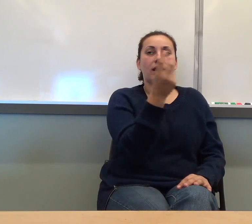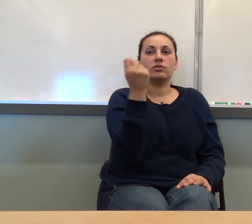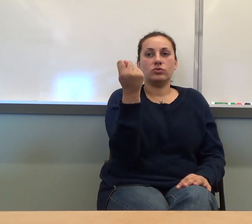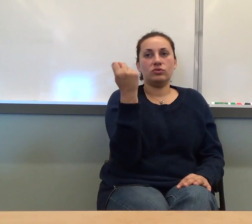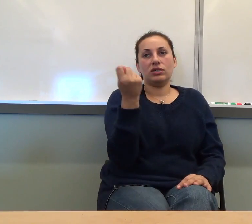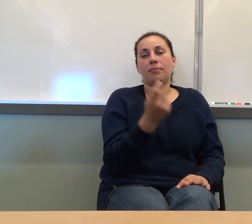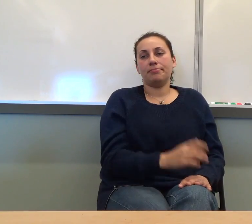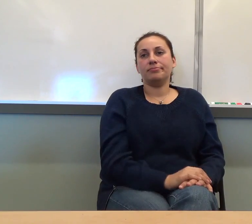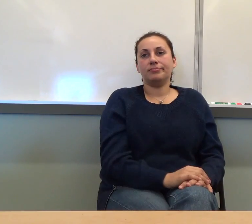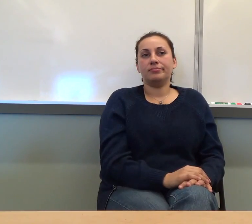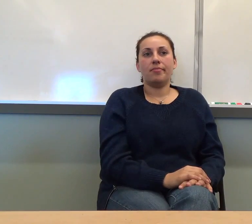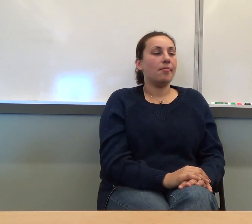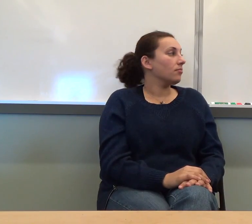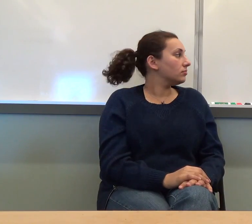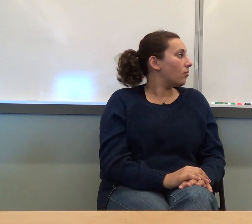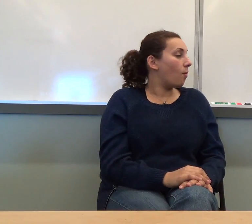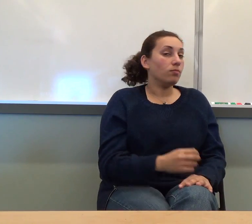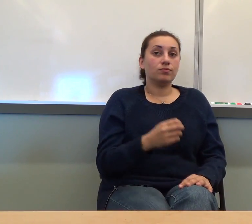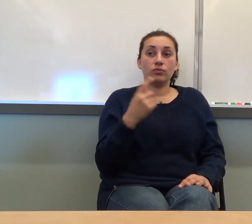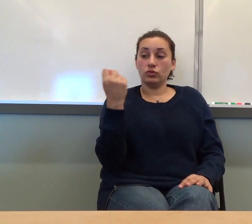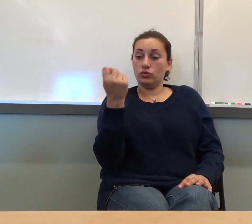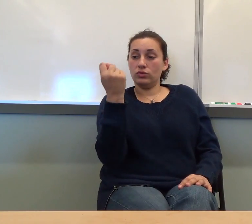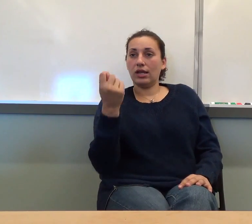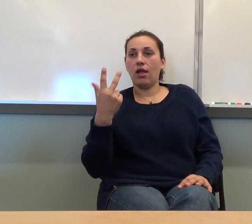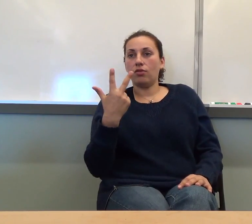and 3½ on Tuesday.